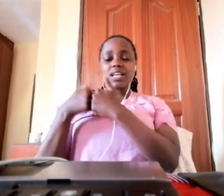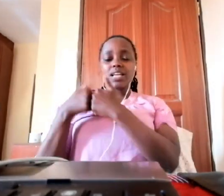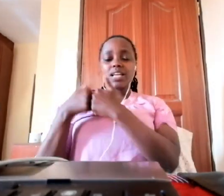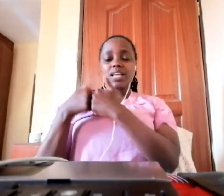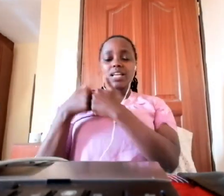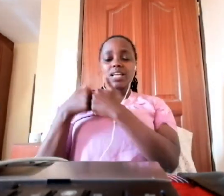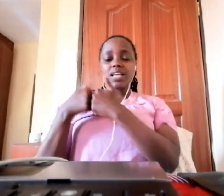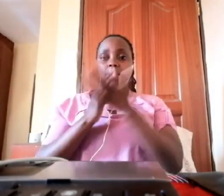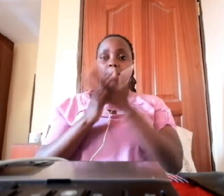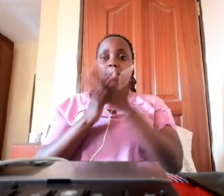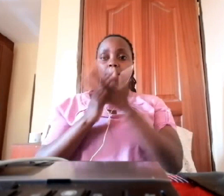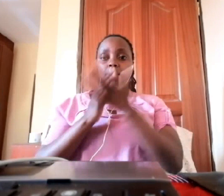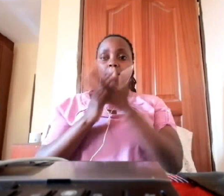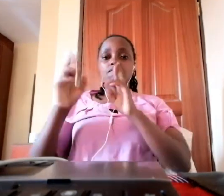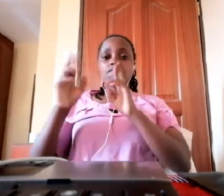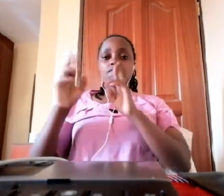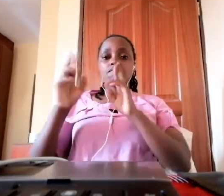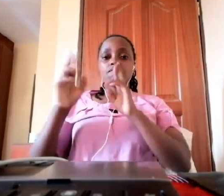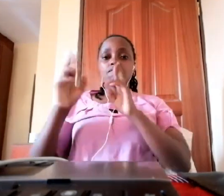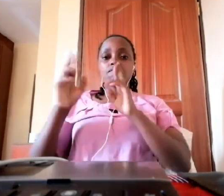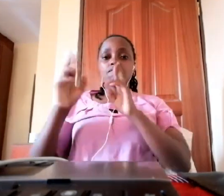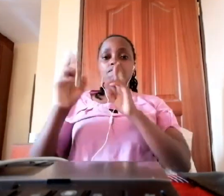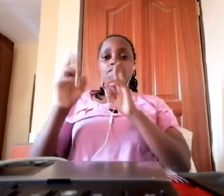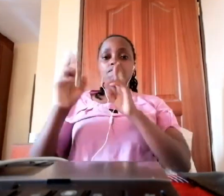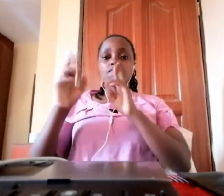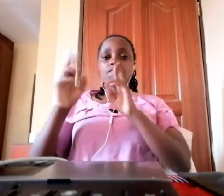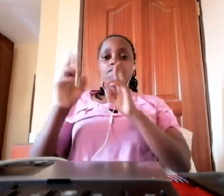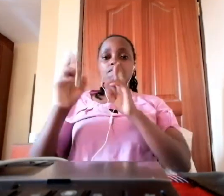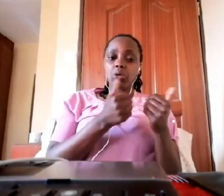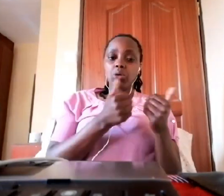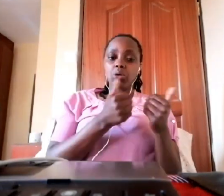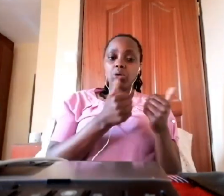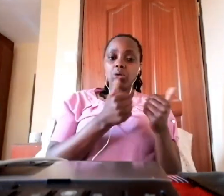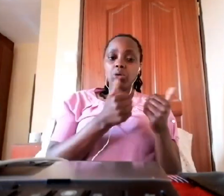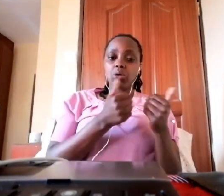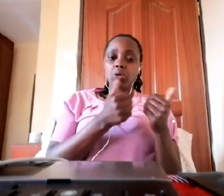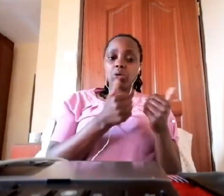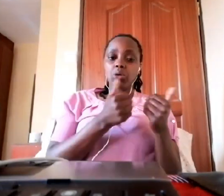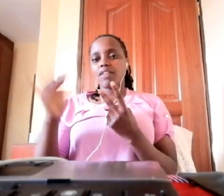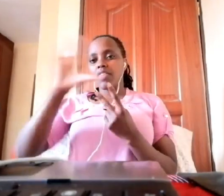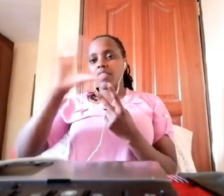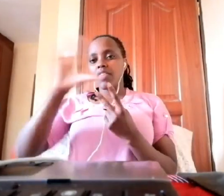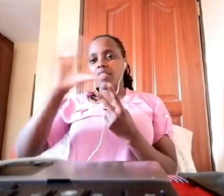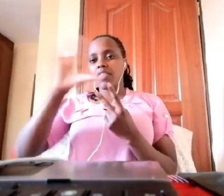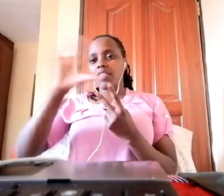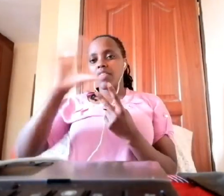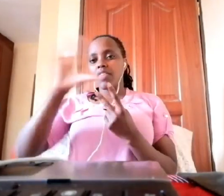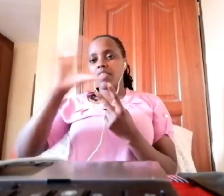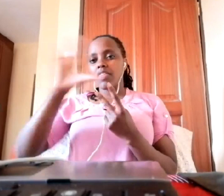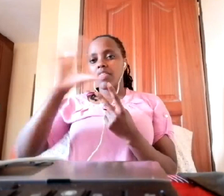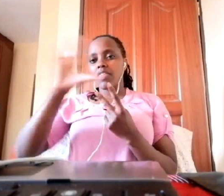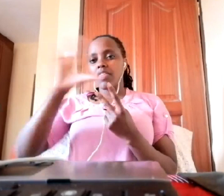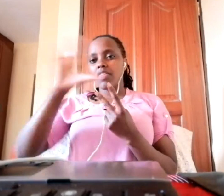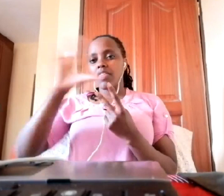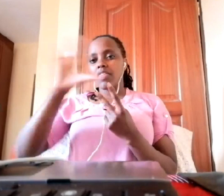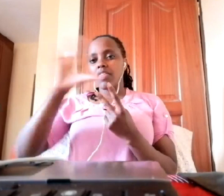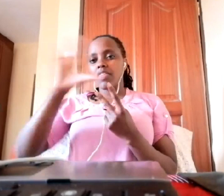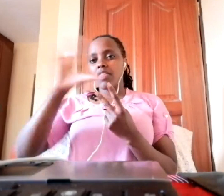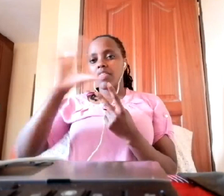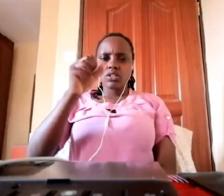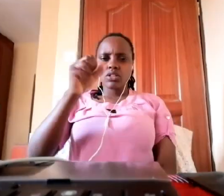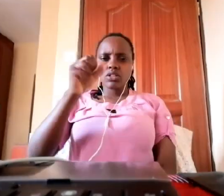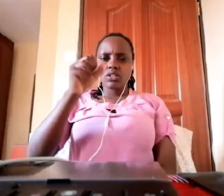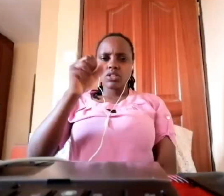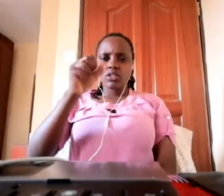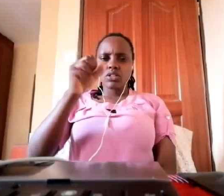sure that we have reporting that either addresses both or prioritizes the African Charter? So, Monsieur Lamine Saidi from